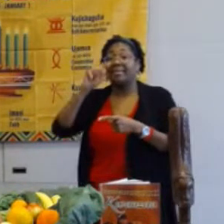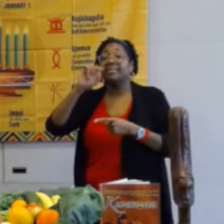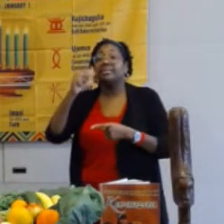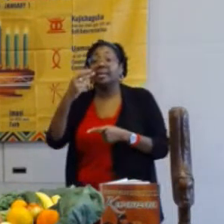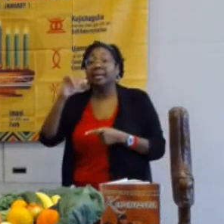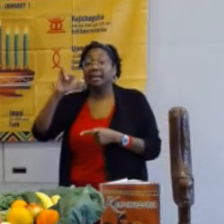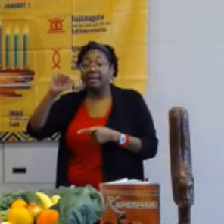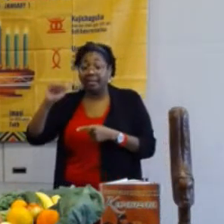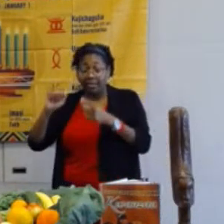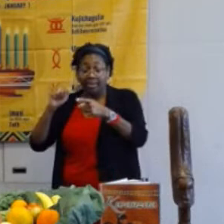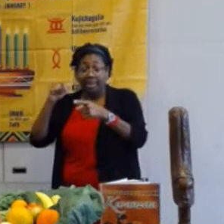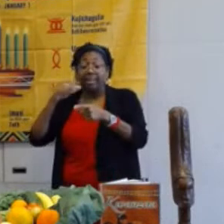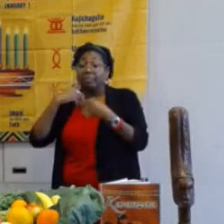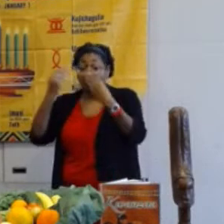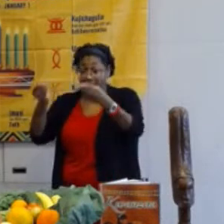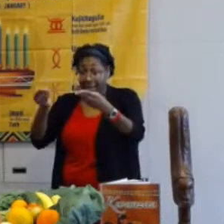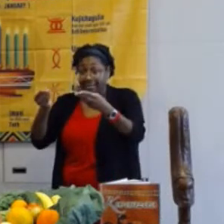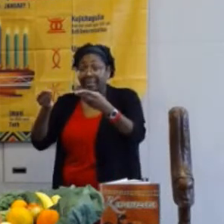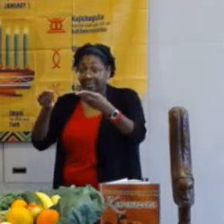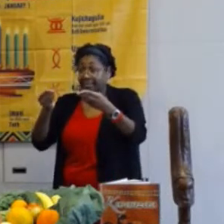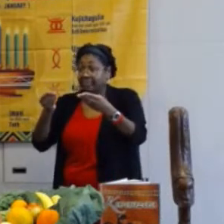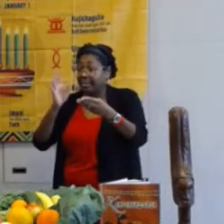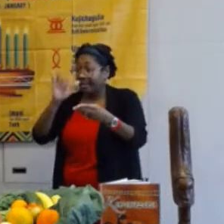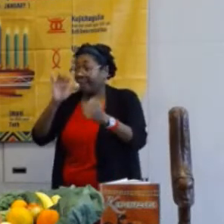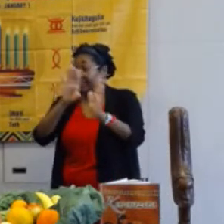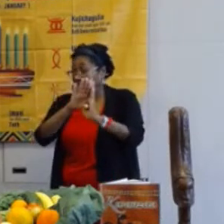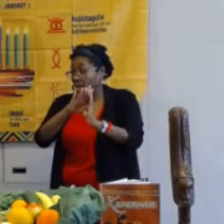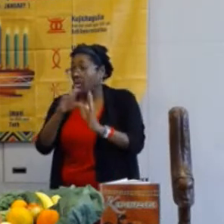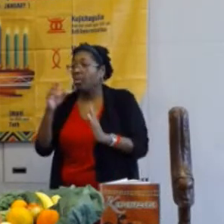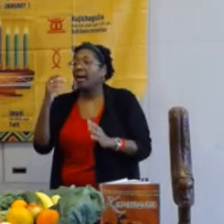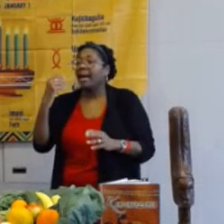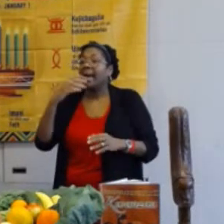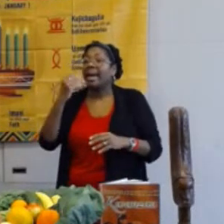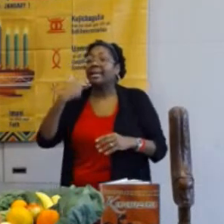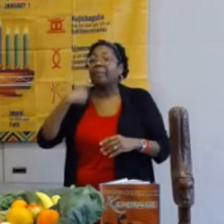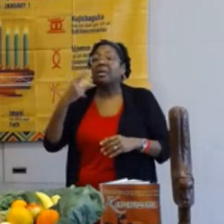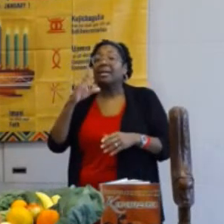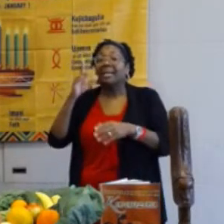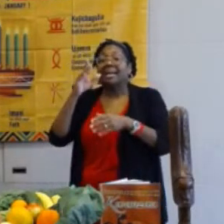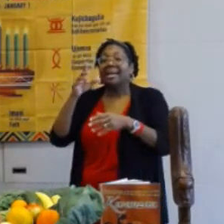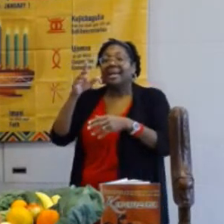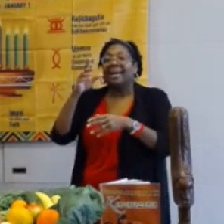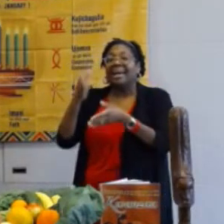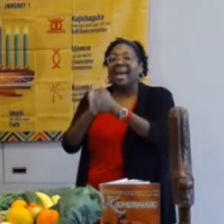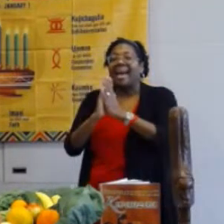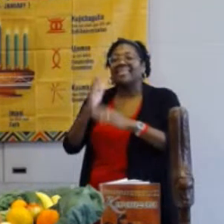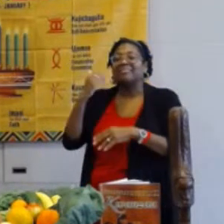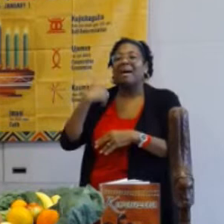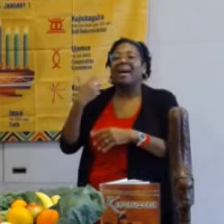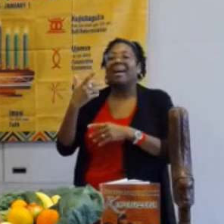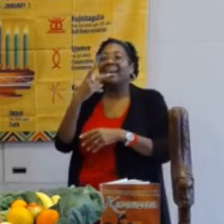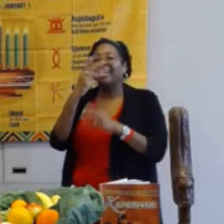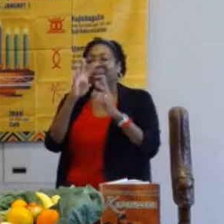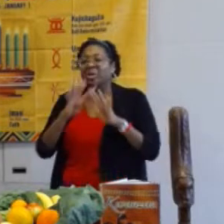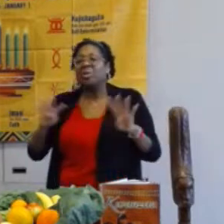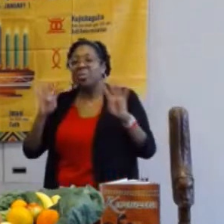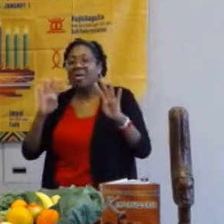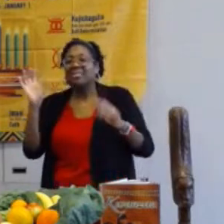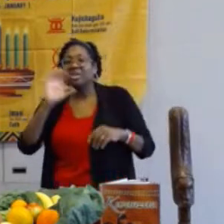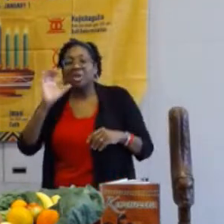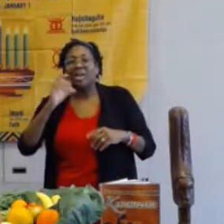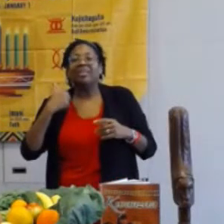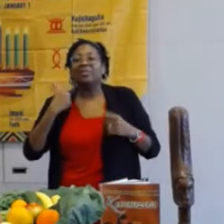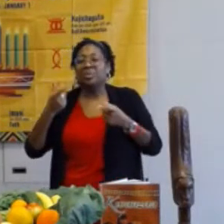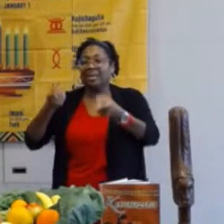provided. So just visit us, and I'm going to ask one of my Kwanzaa Charlotte members to give me, or come up if you